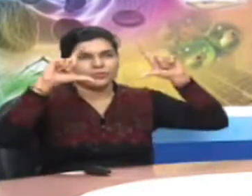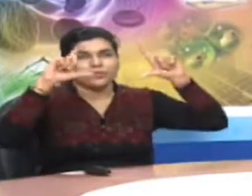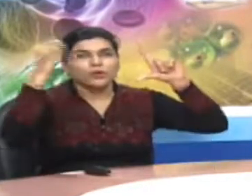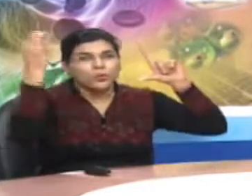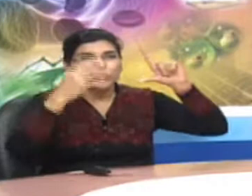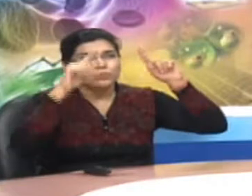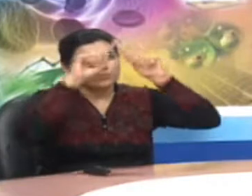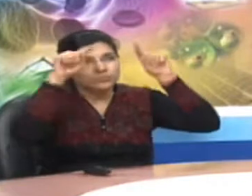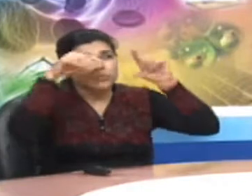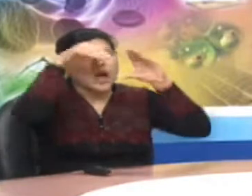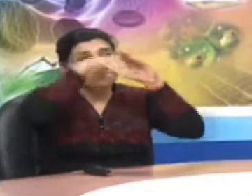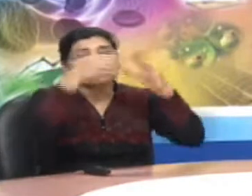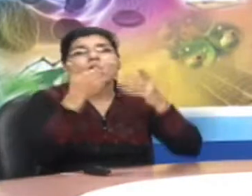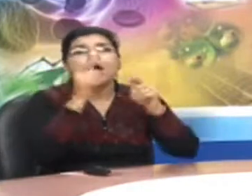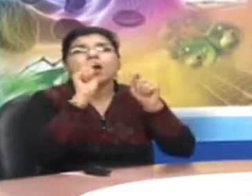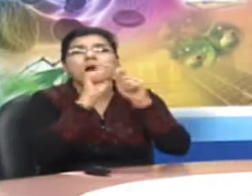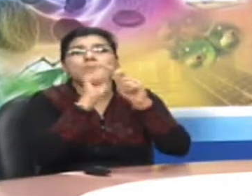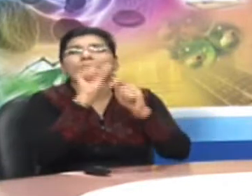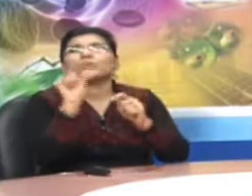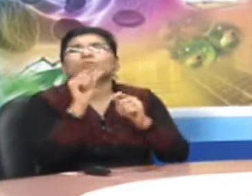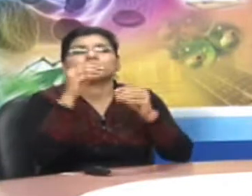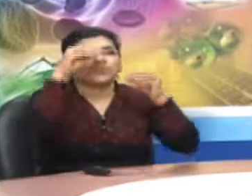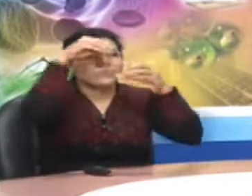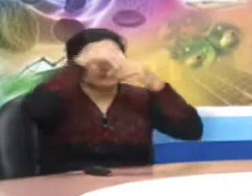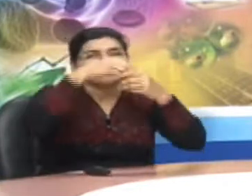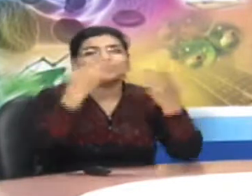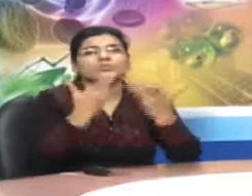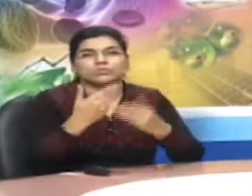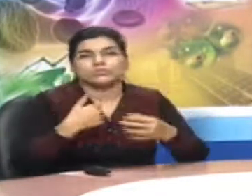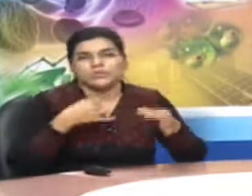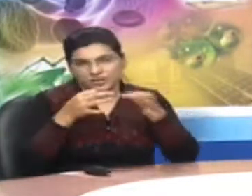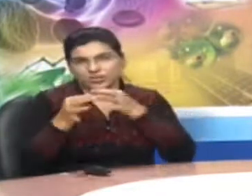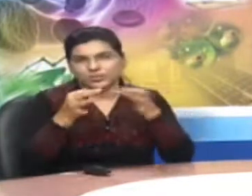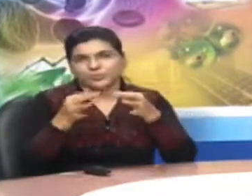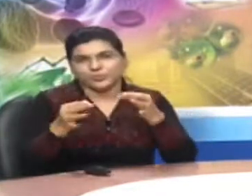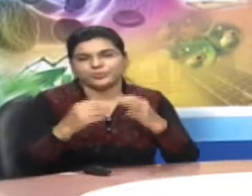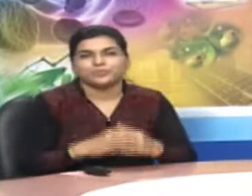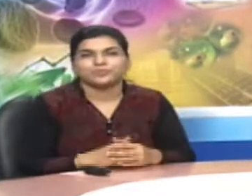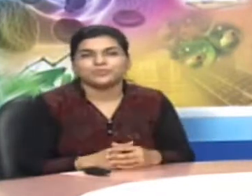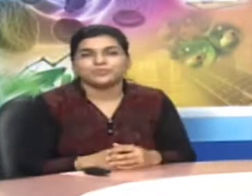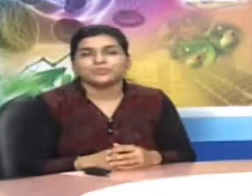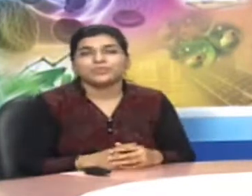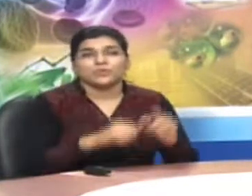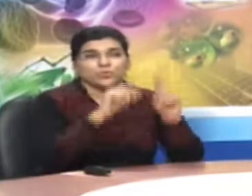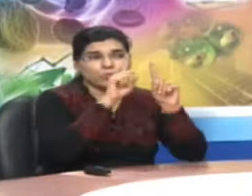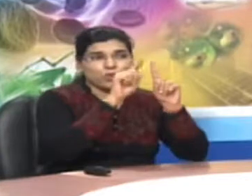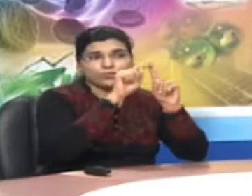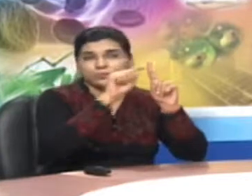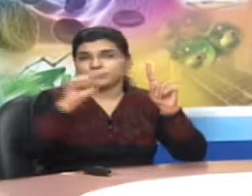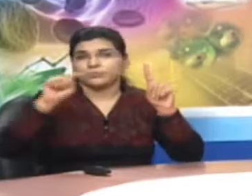Slide layouts. In slide layouts, there are